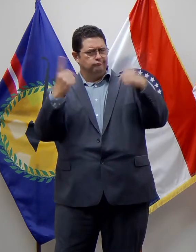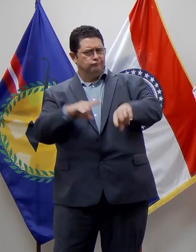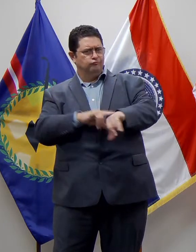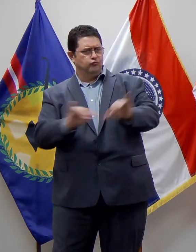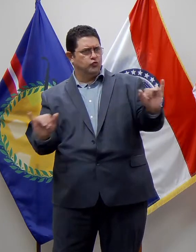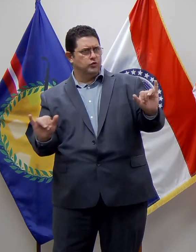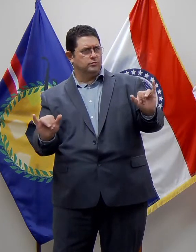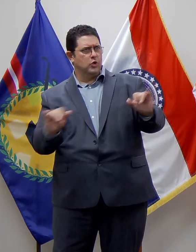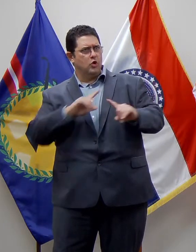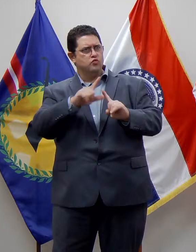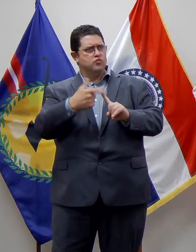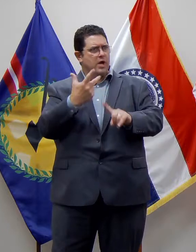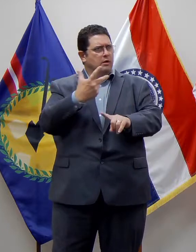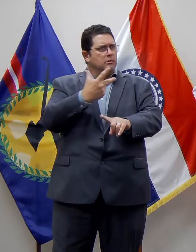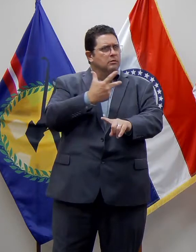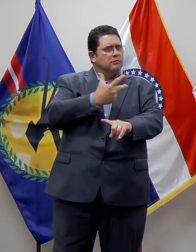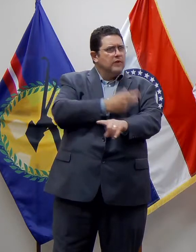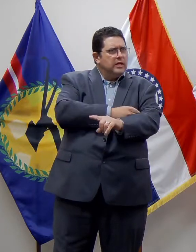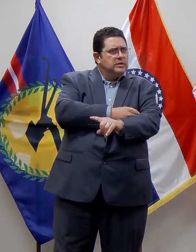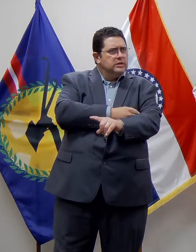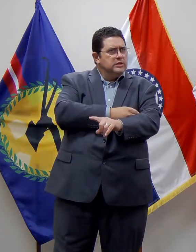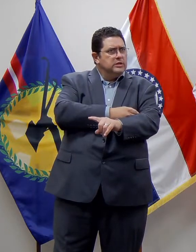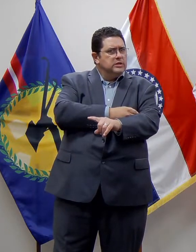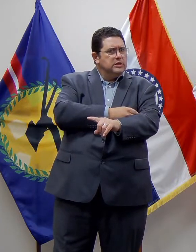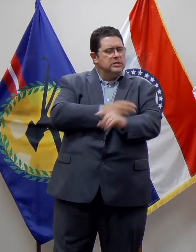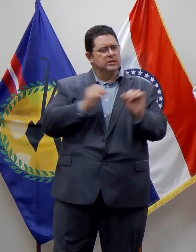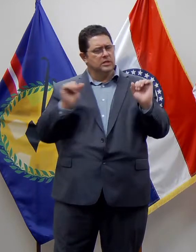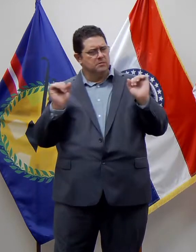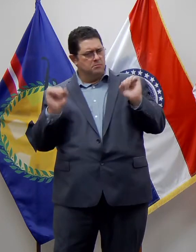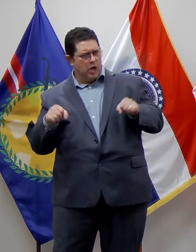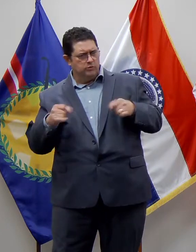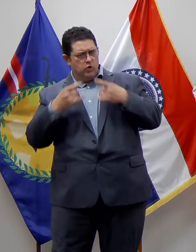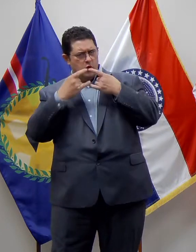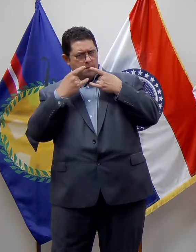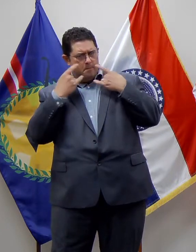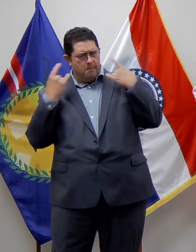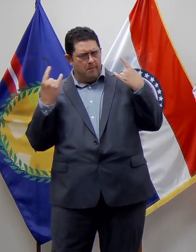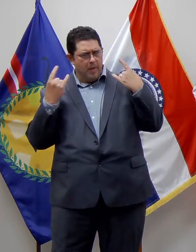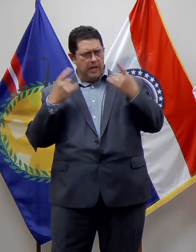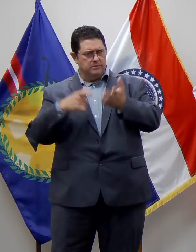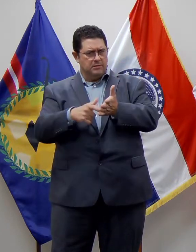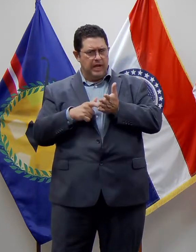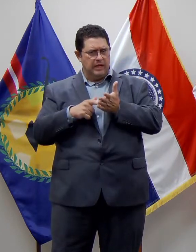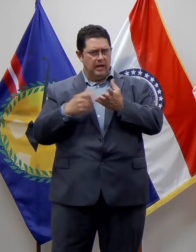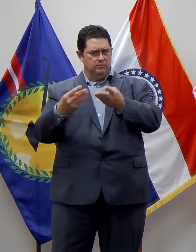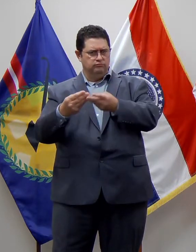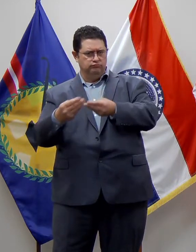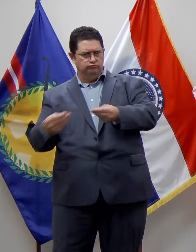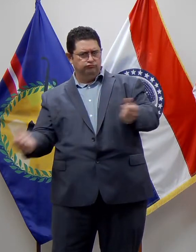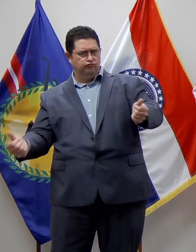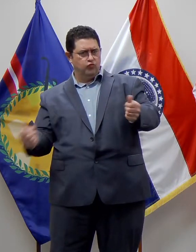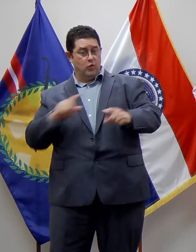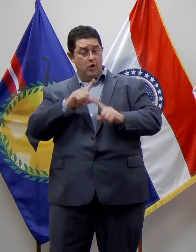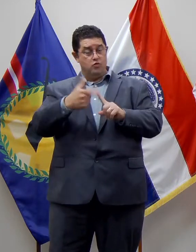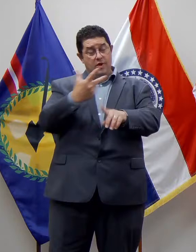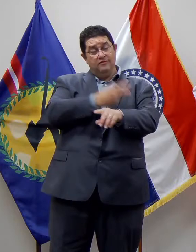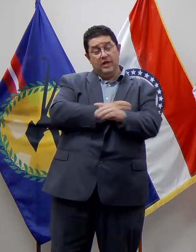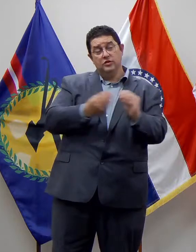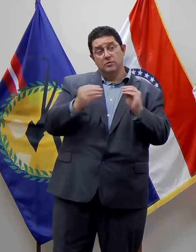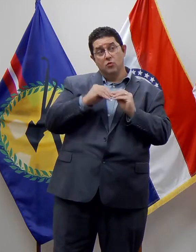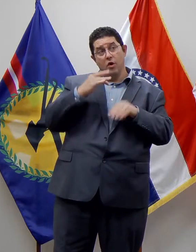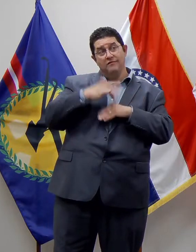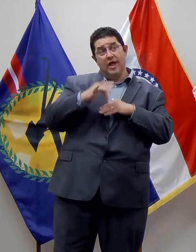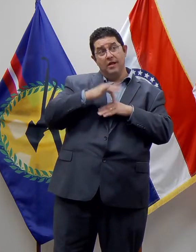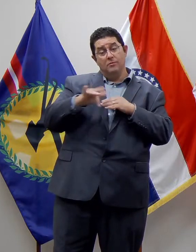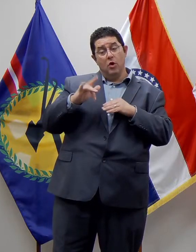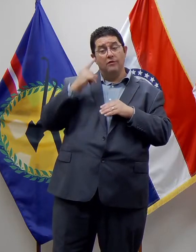and up? Is it possible that maybe the mask mandate goes away when the vaccine becomes more available to kids